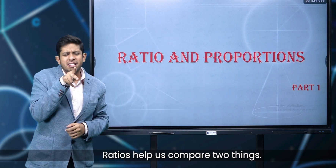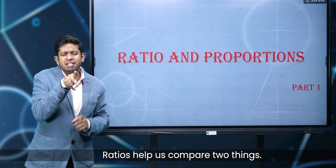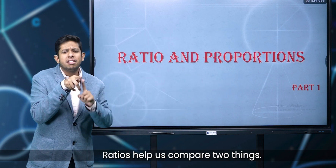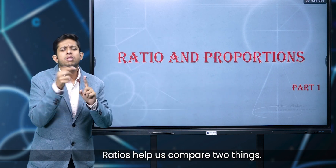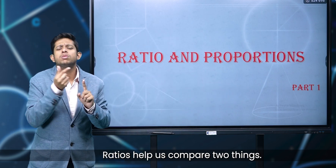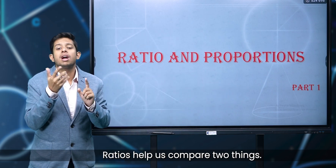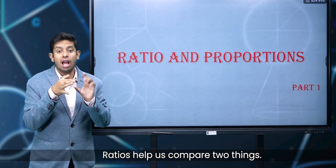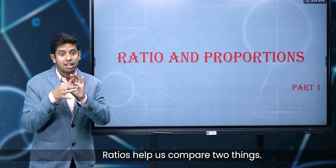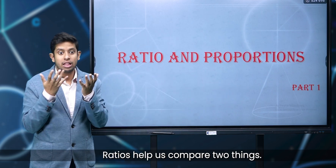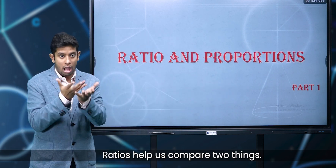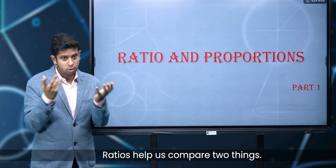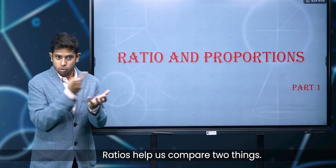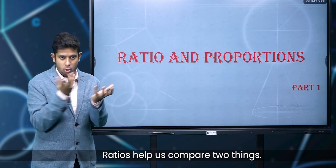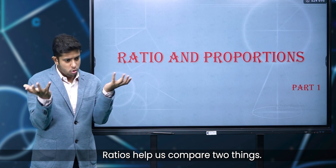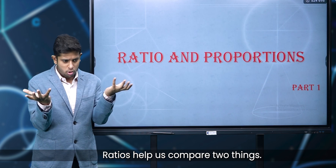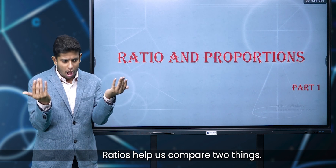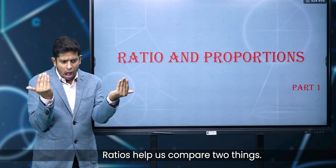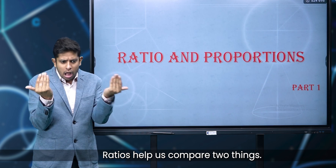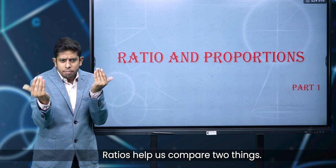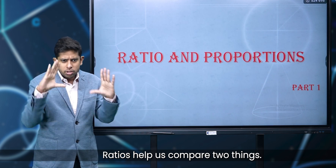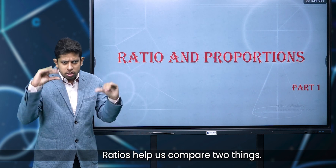Ratios help us compare two things.